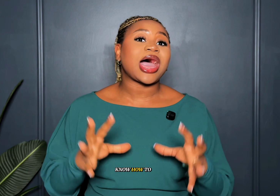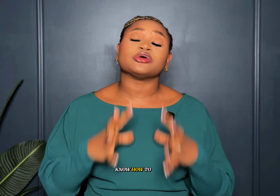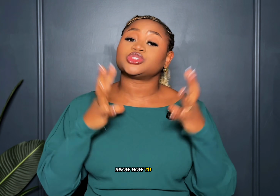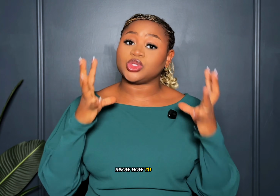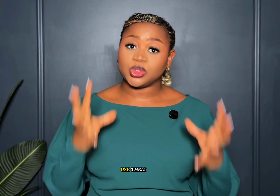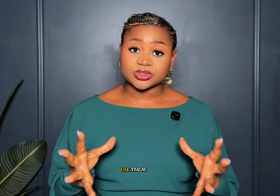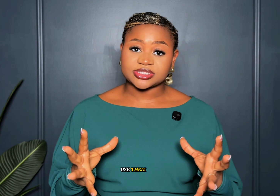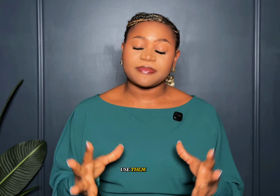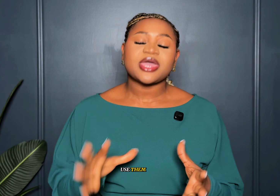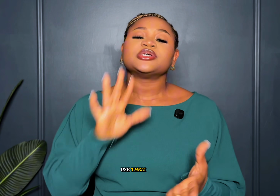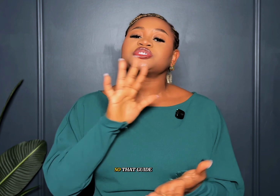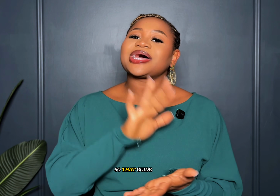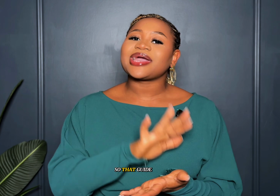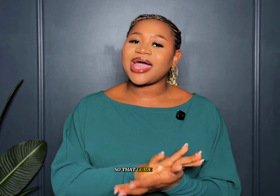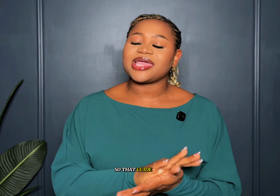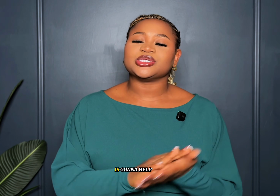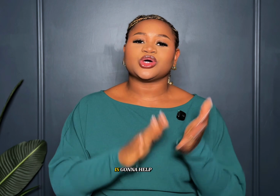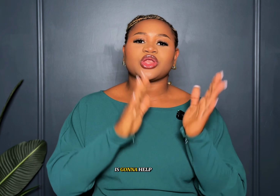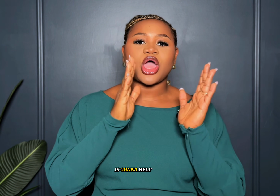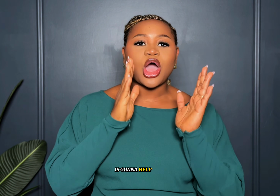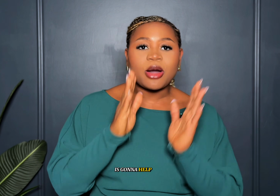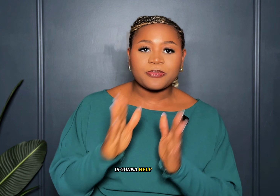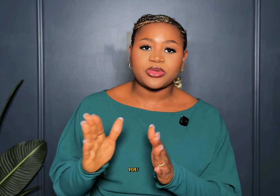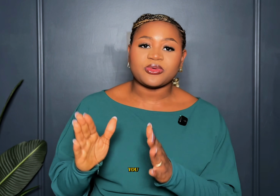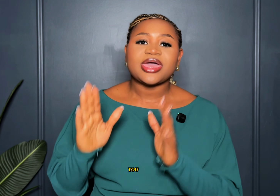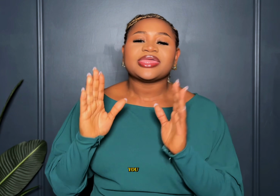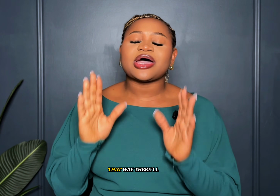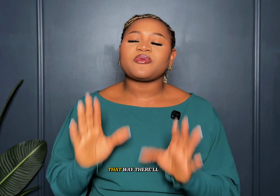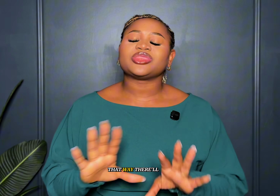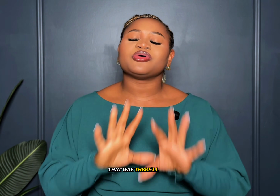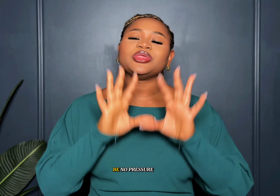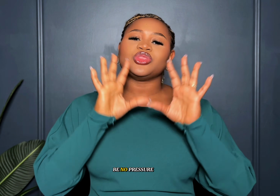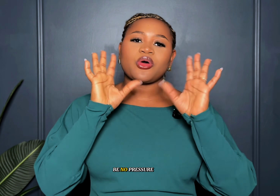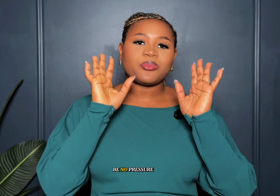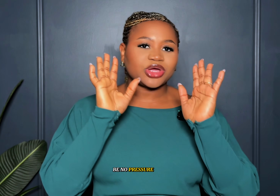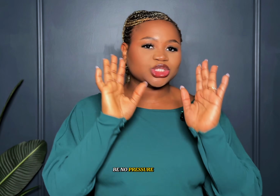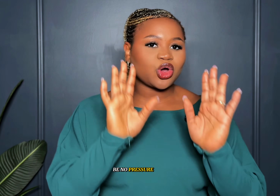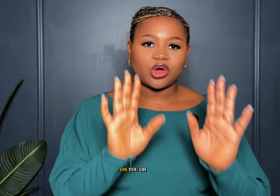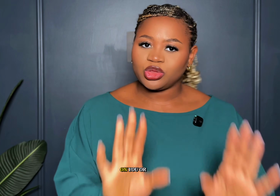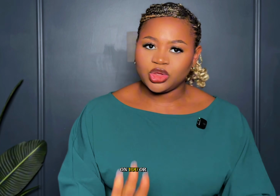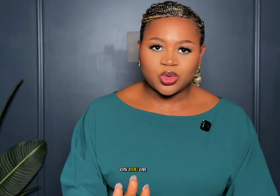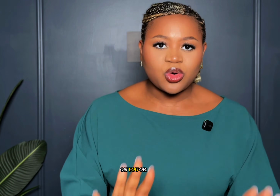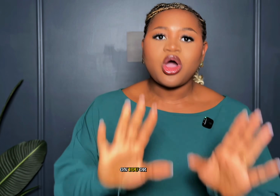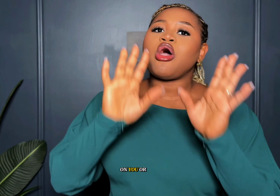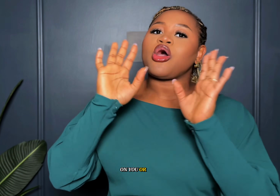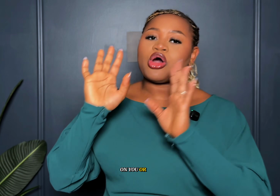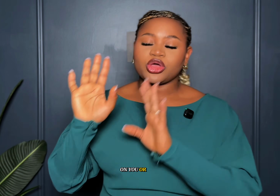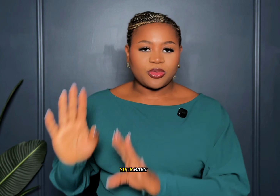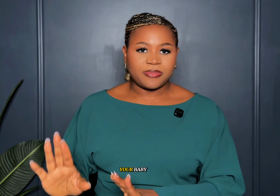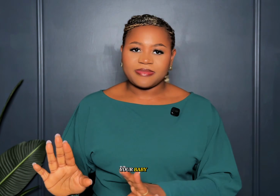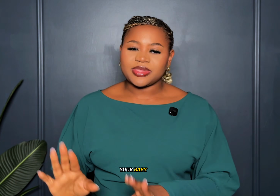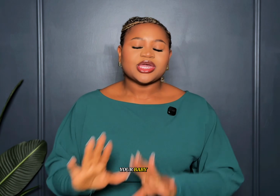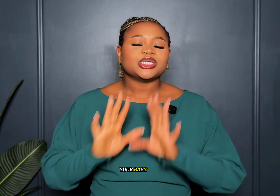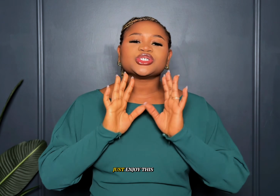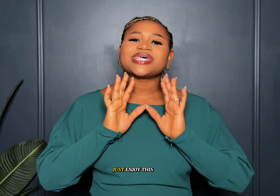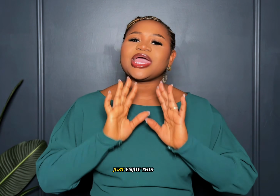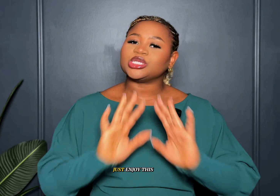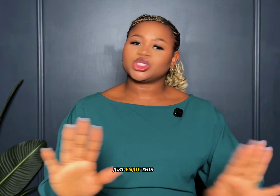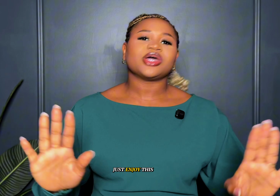to use them. So that guide is going to help you. That way there'll be no pressure on you or your baby. Just enjoy this